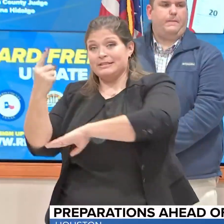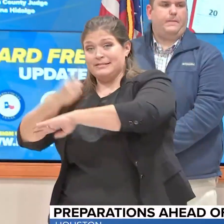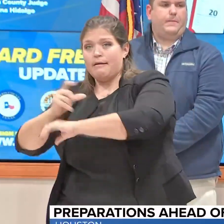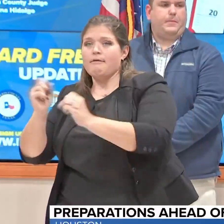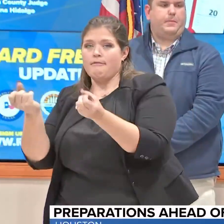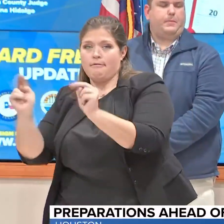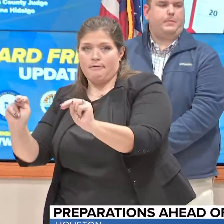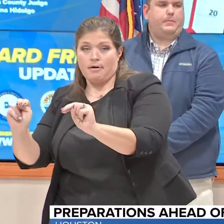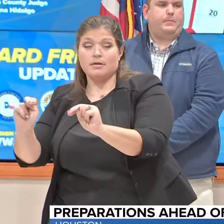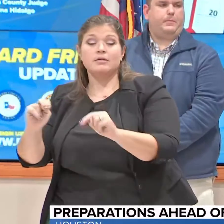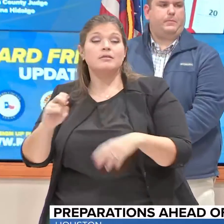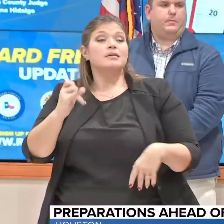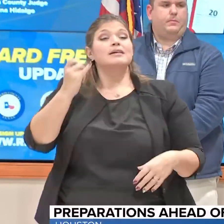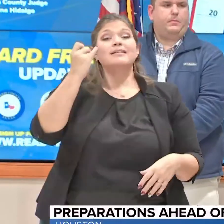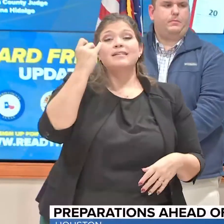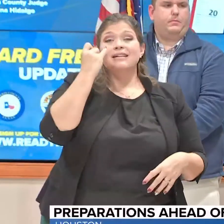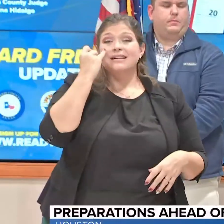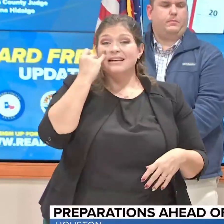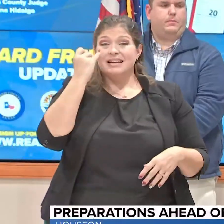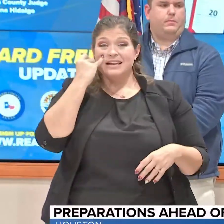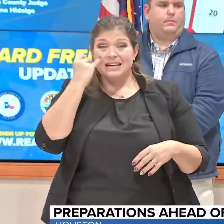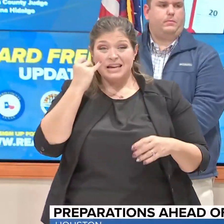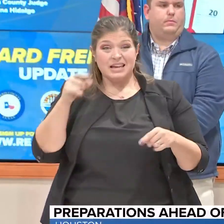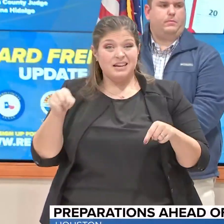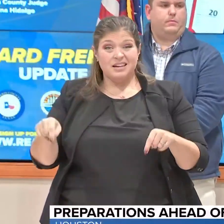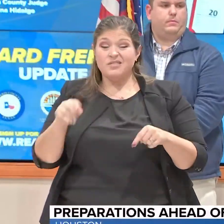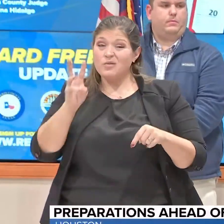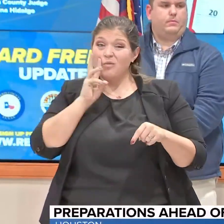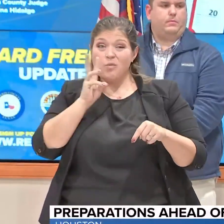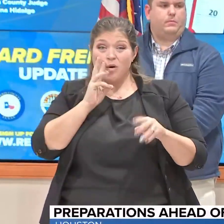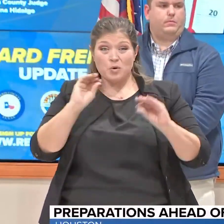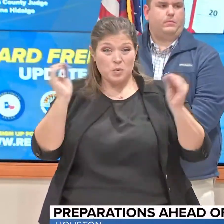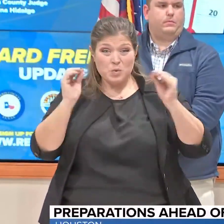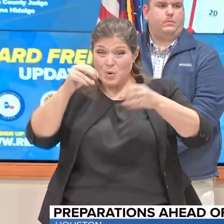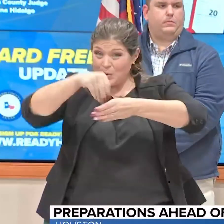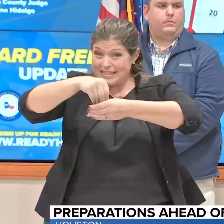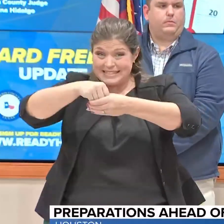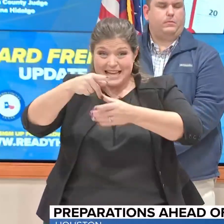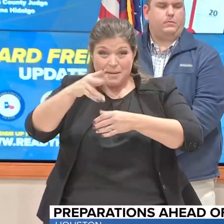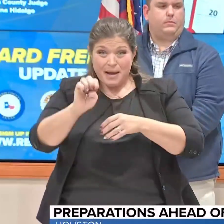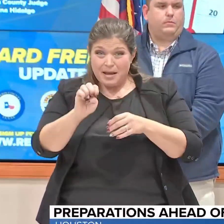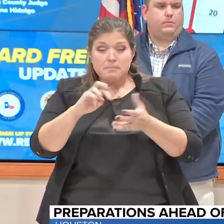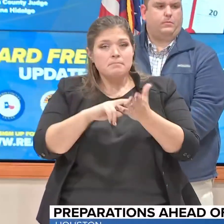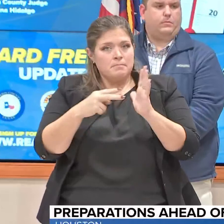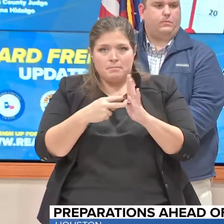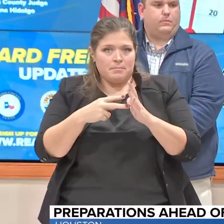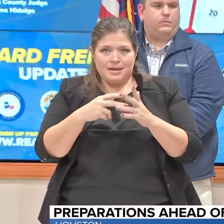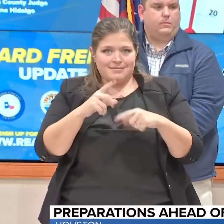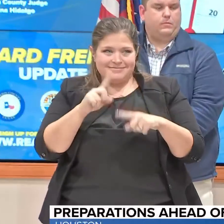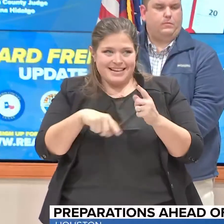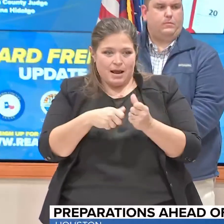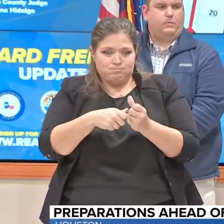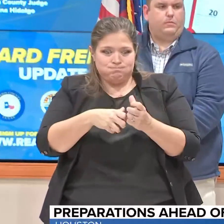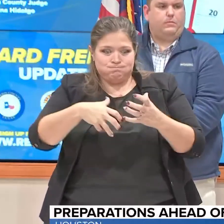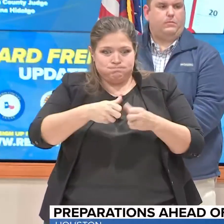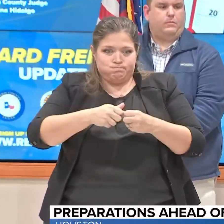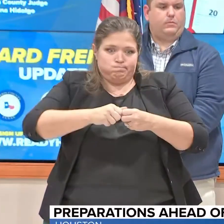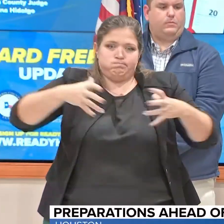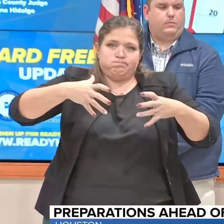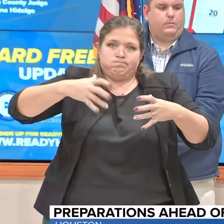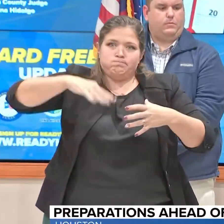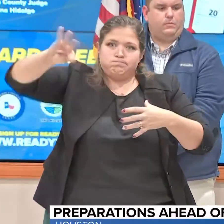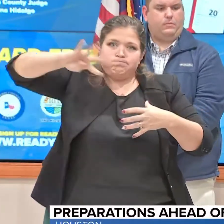your pipes, then the water can't freeze, expand, and burst your pipes. It truly is the safest way to do it long term. I also want to say, for those of you in